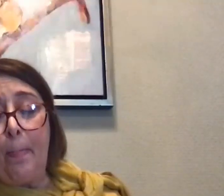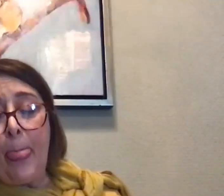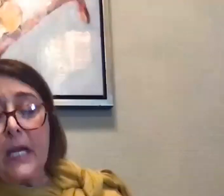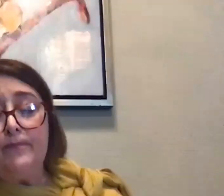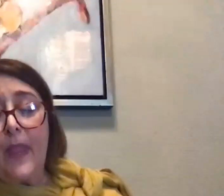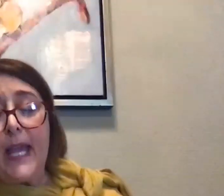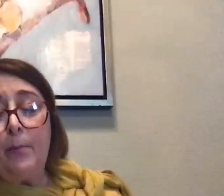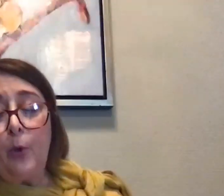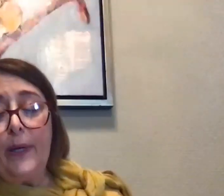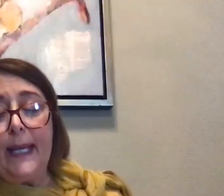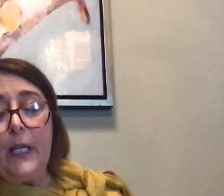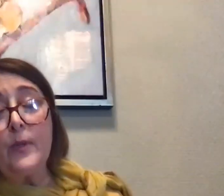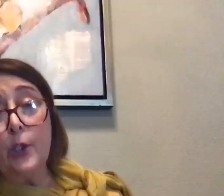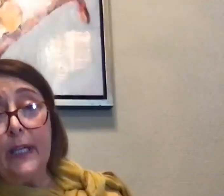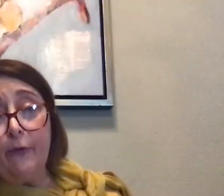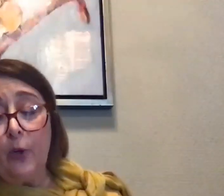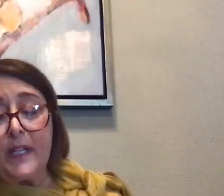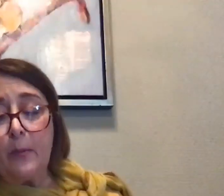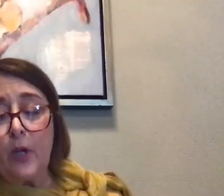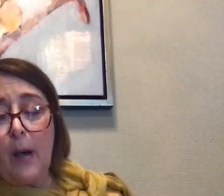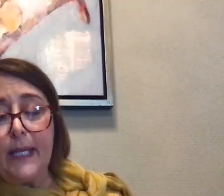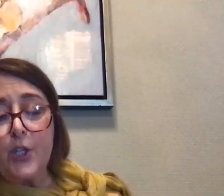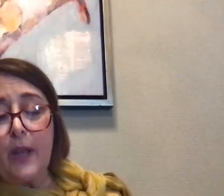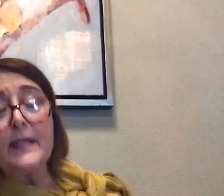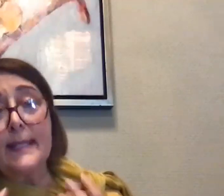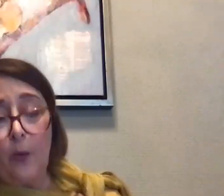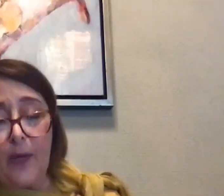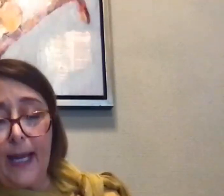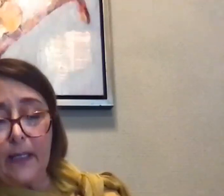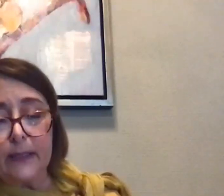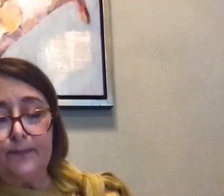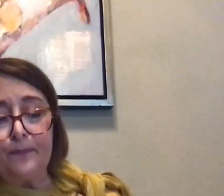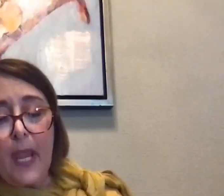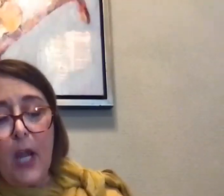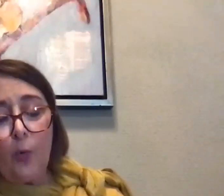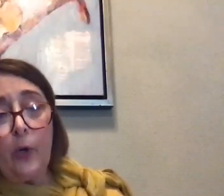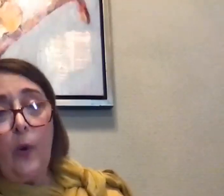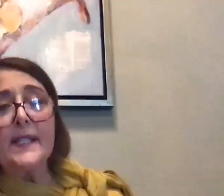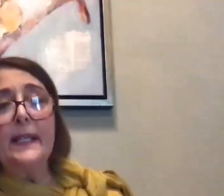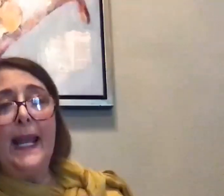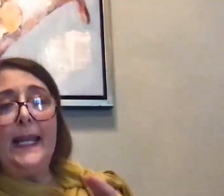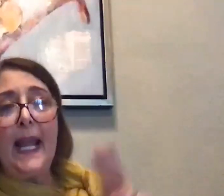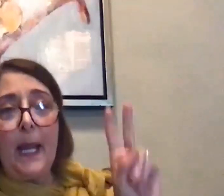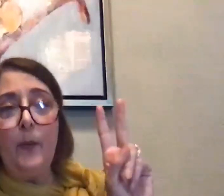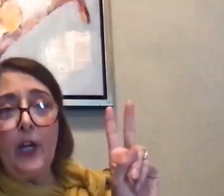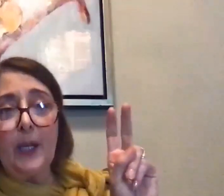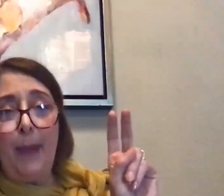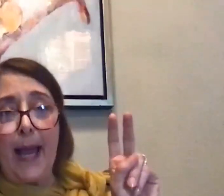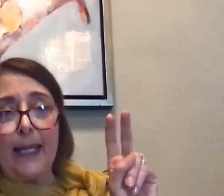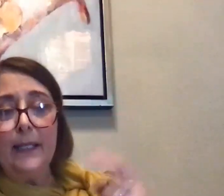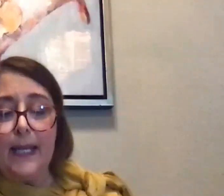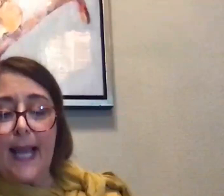necessary. An employee who is looking for a reasonable accommodation, and this is how we handle it, requests an ADA, we